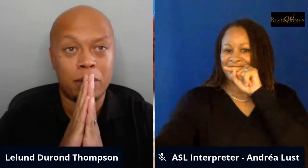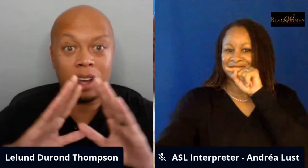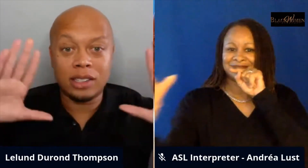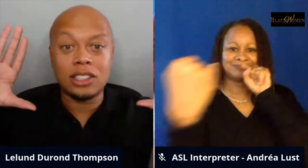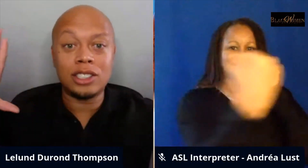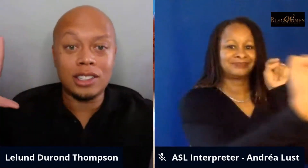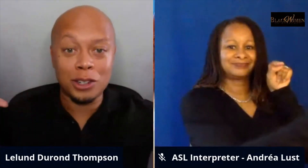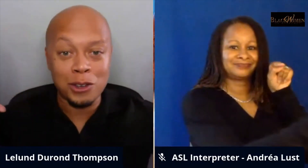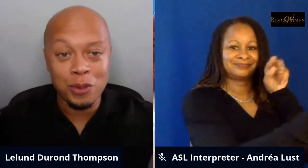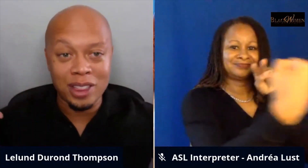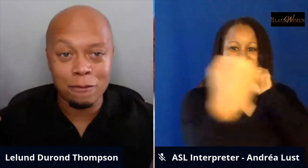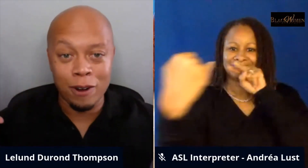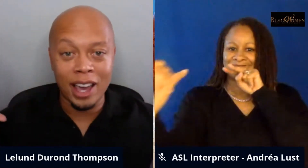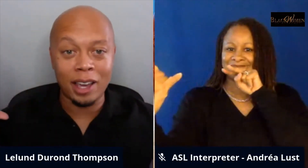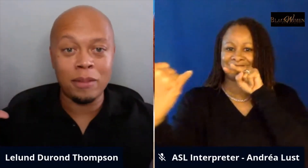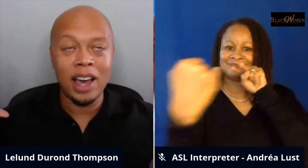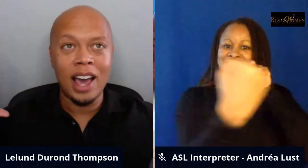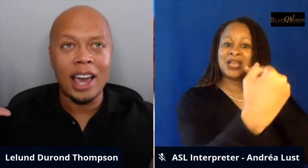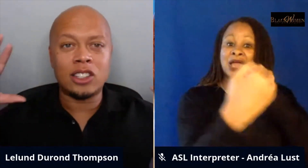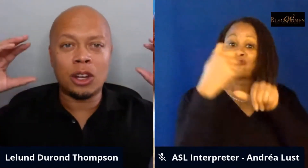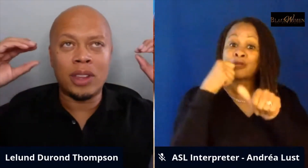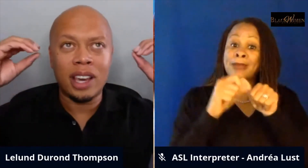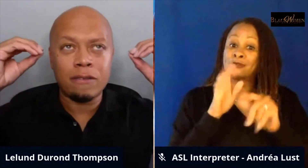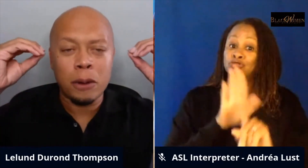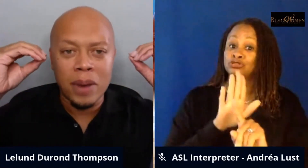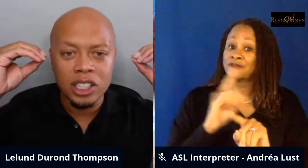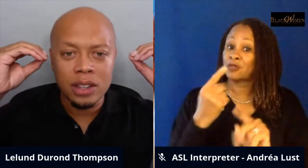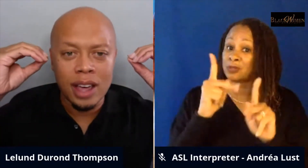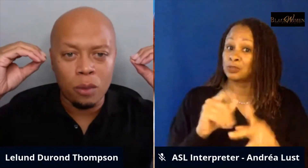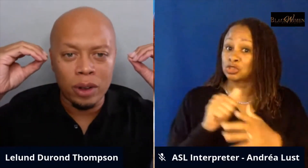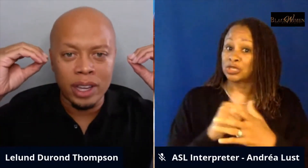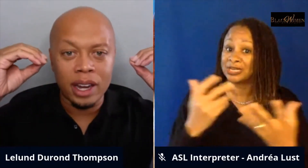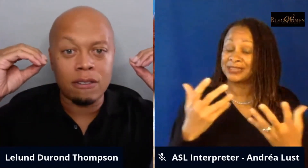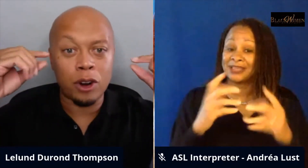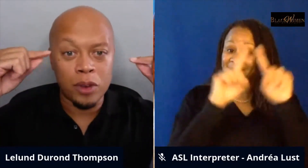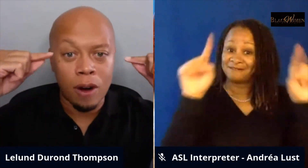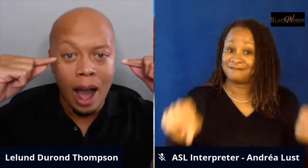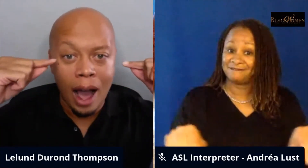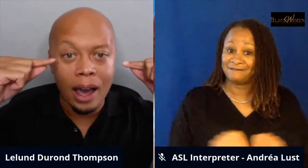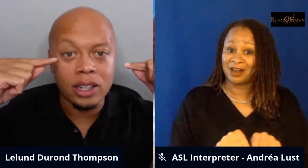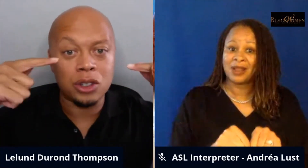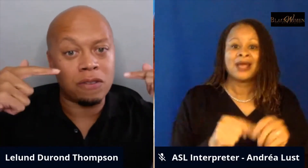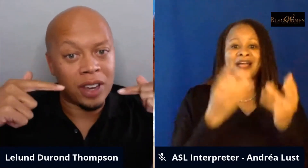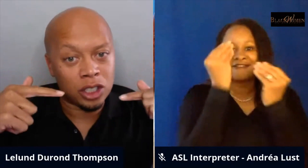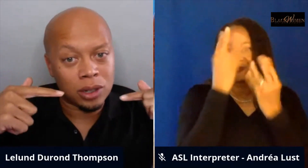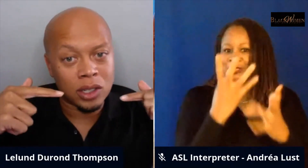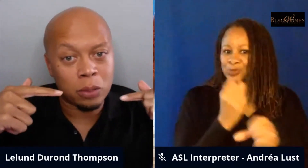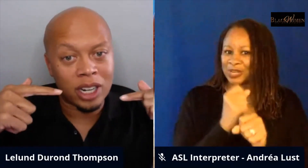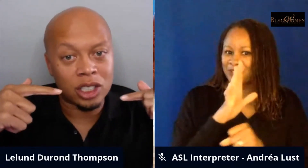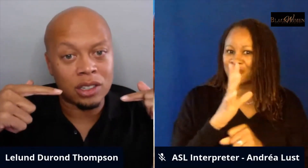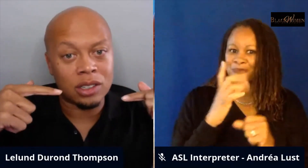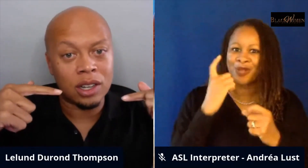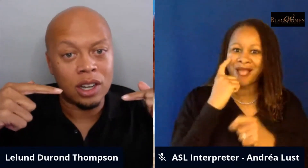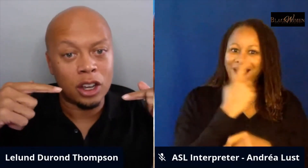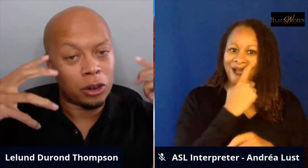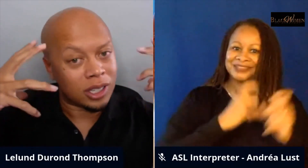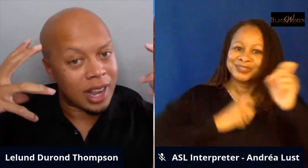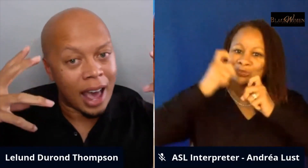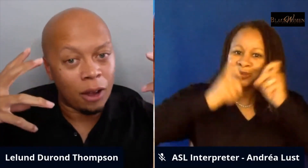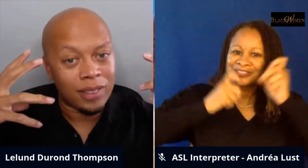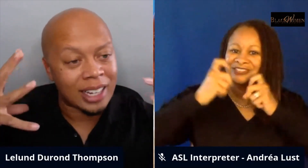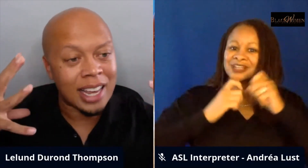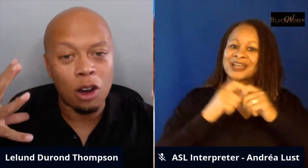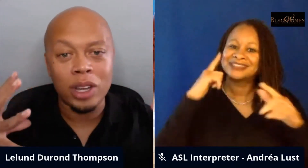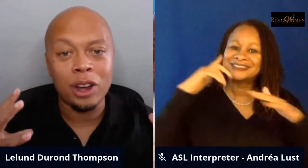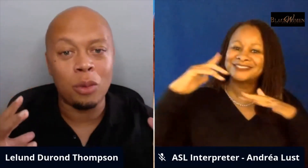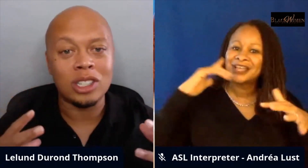important because it's just you in the frame. And so the information that we're getting from your eyes, your facial expressions, your